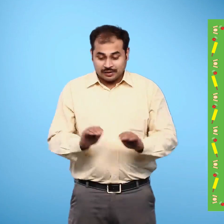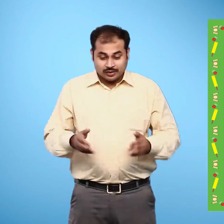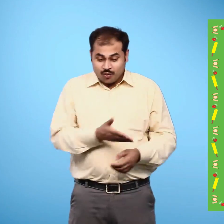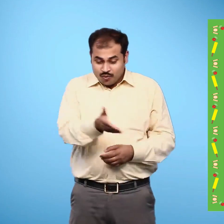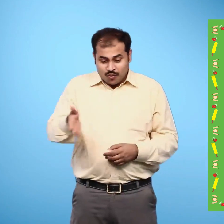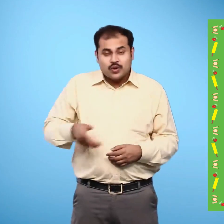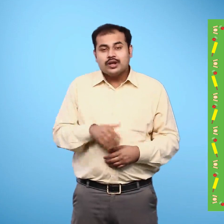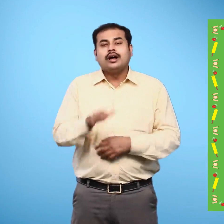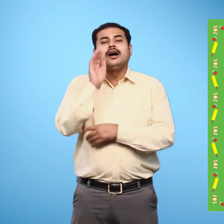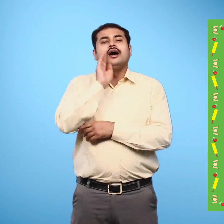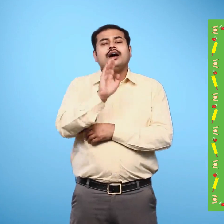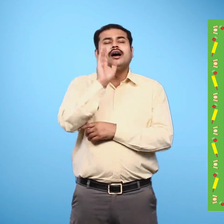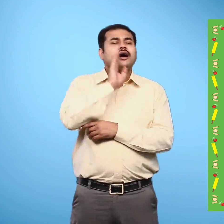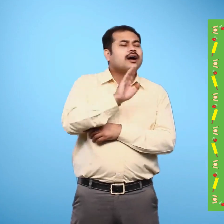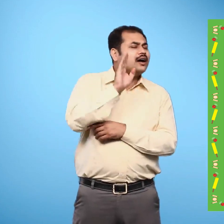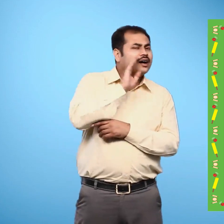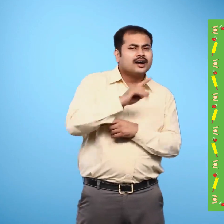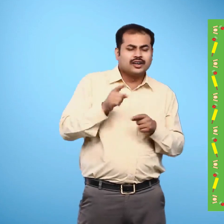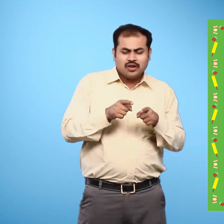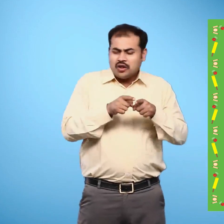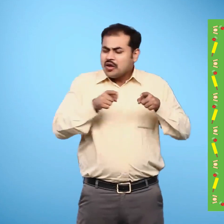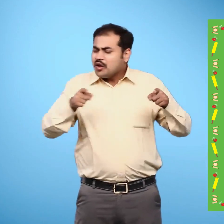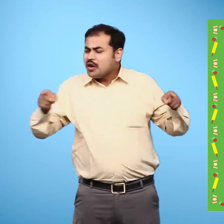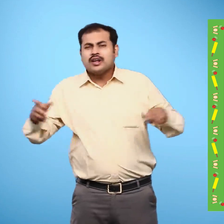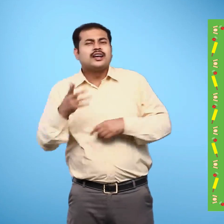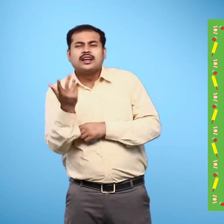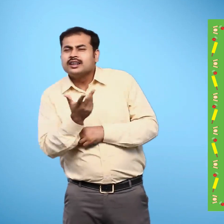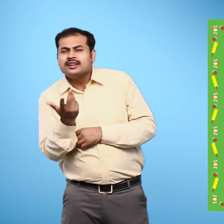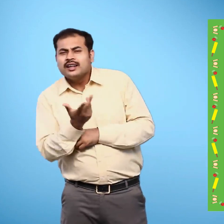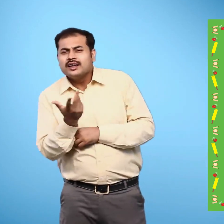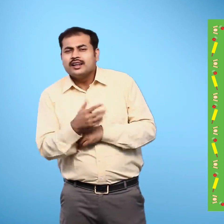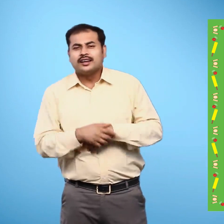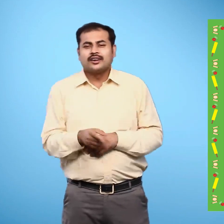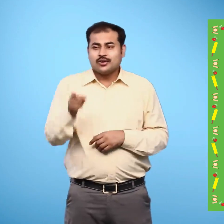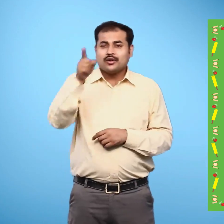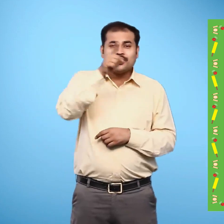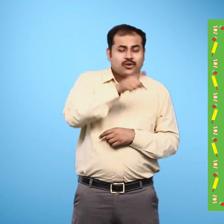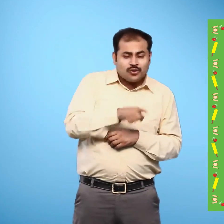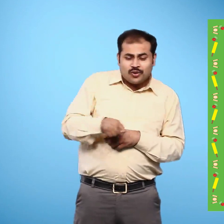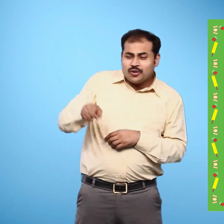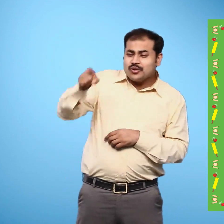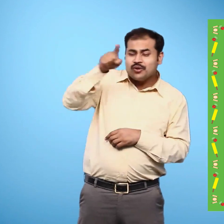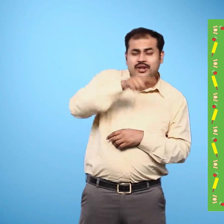all children are singing. What is long? What is round?